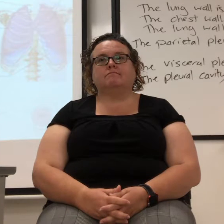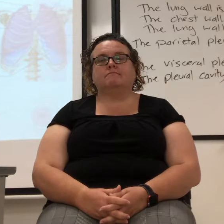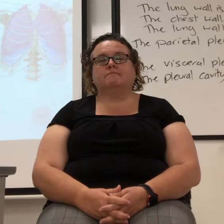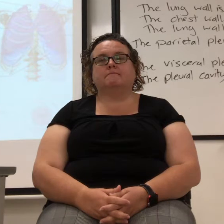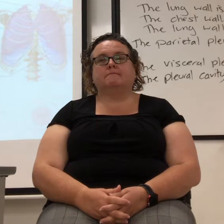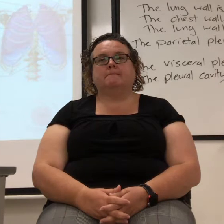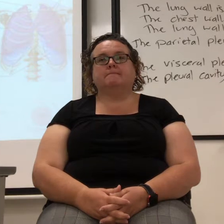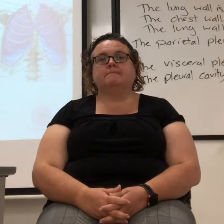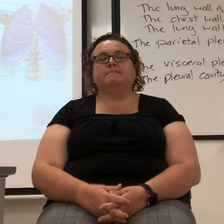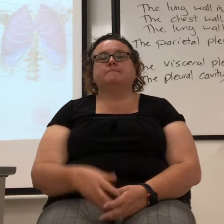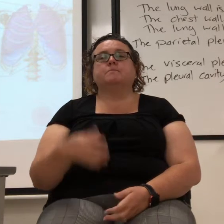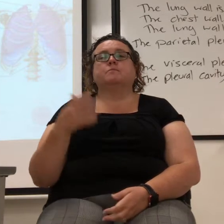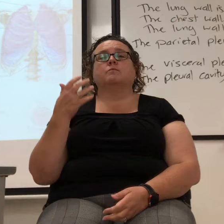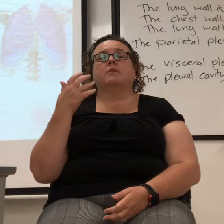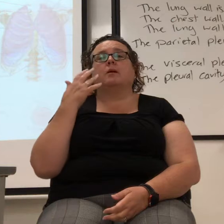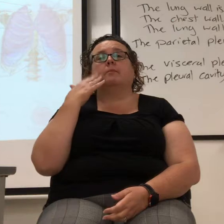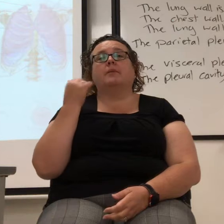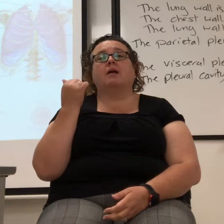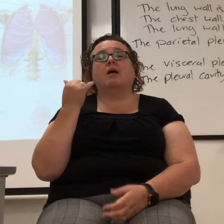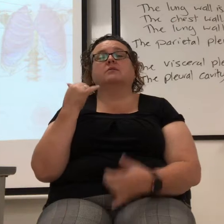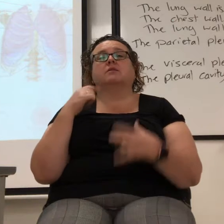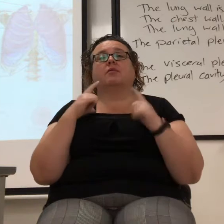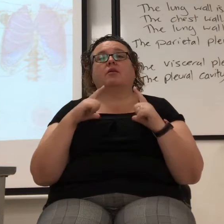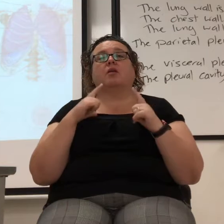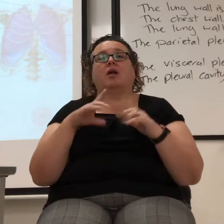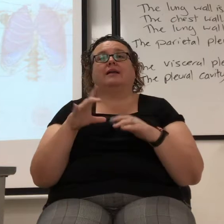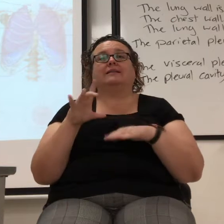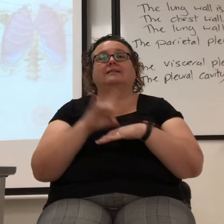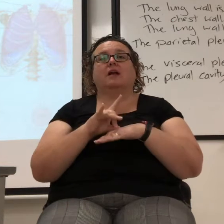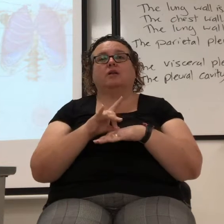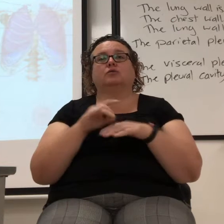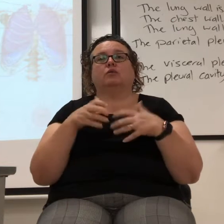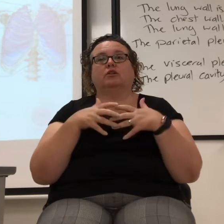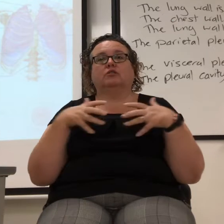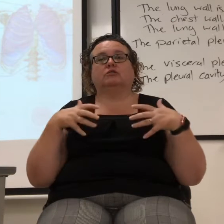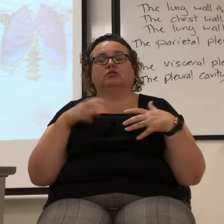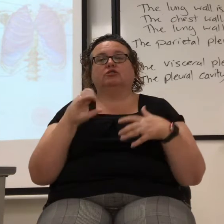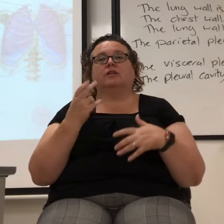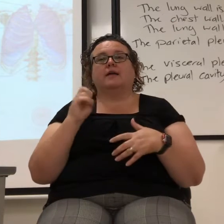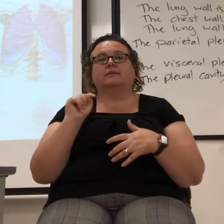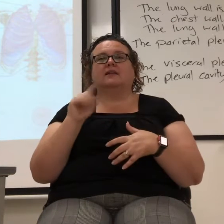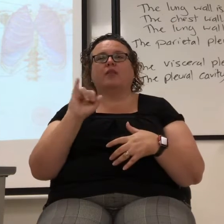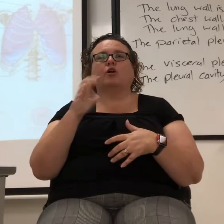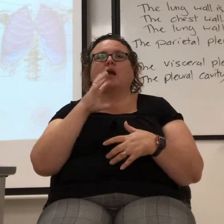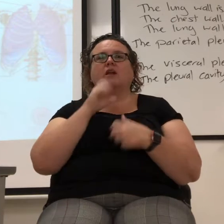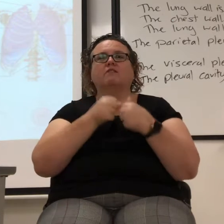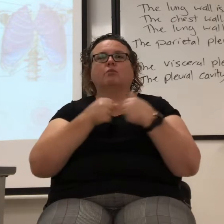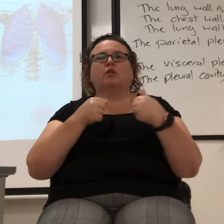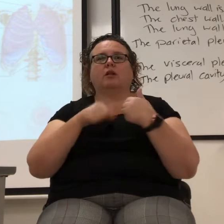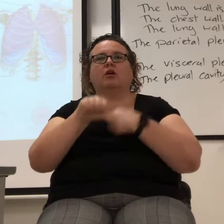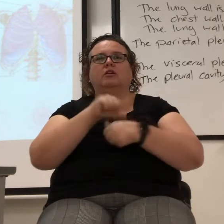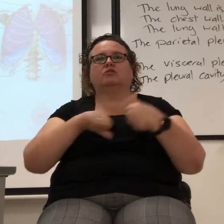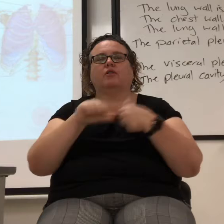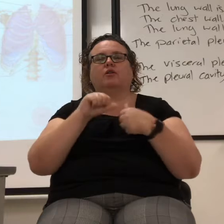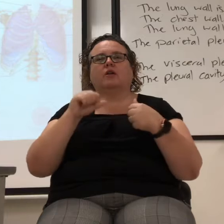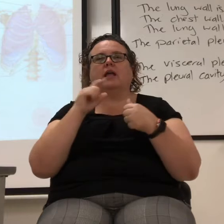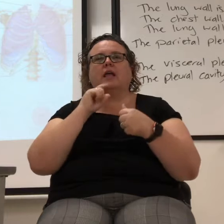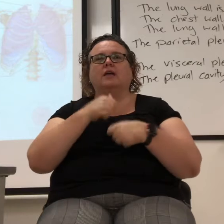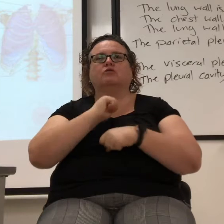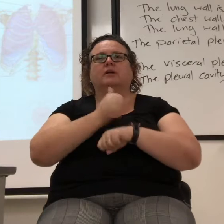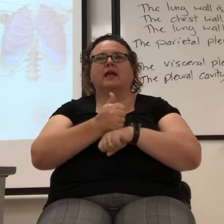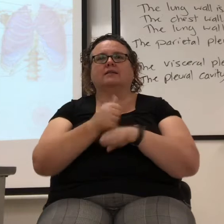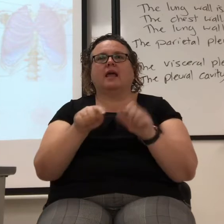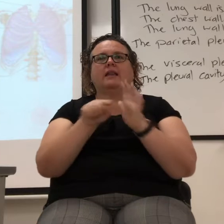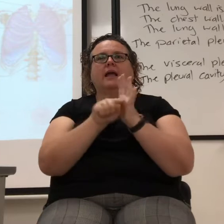What I say on here, because the lung is stuck to the chest and they're kind of like pulling on each other, it creates a negative pressure on